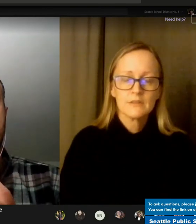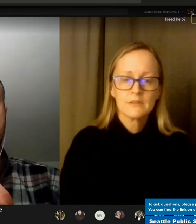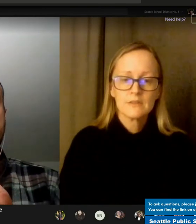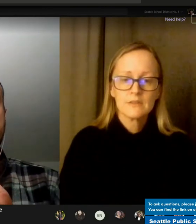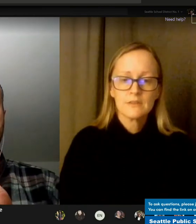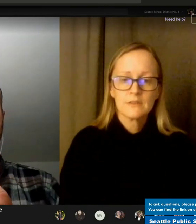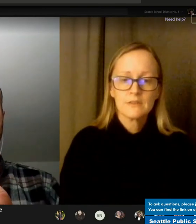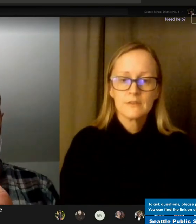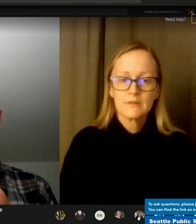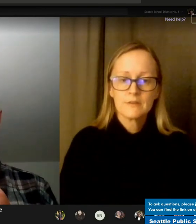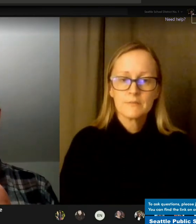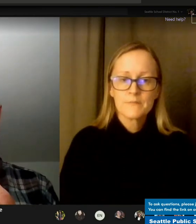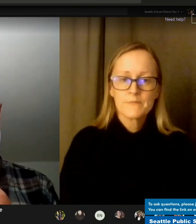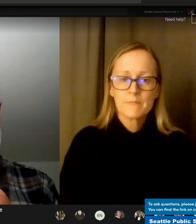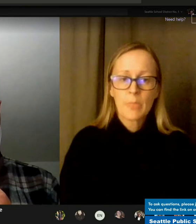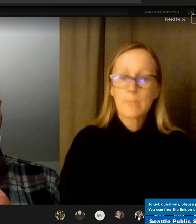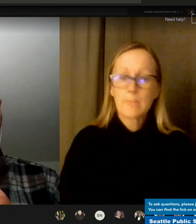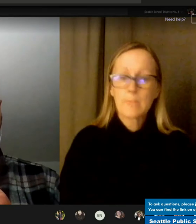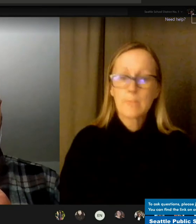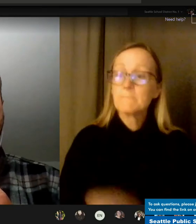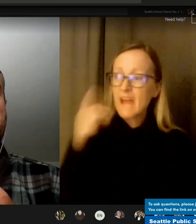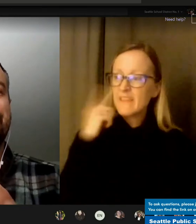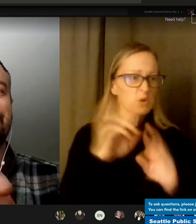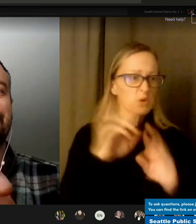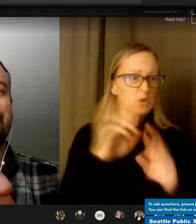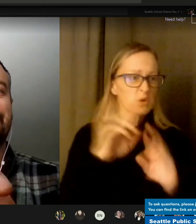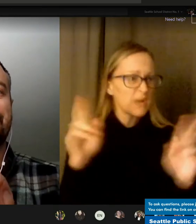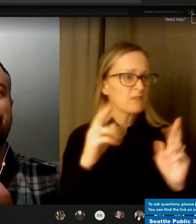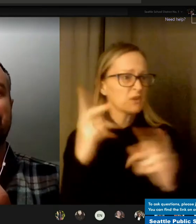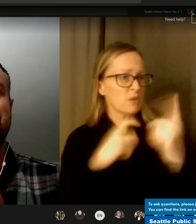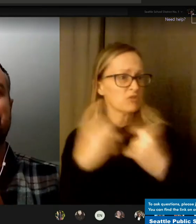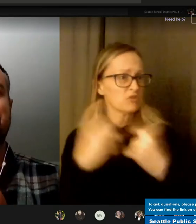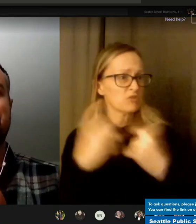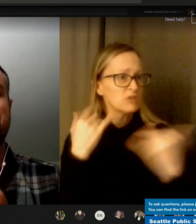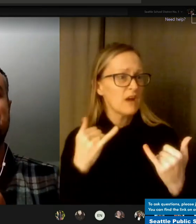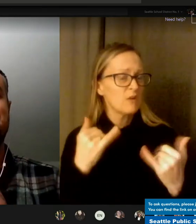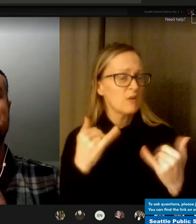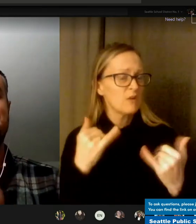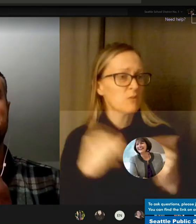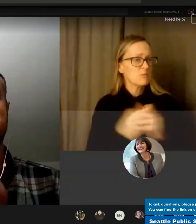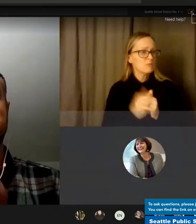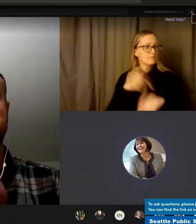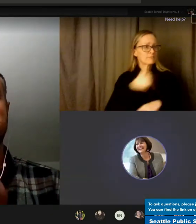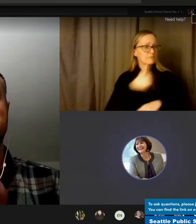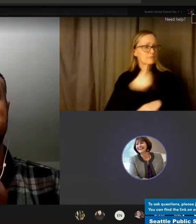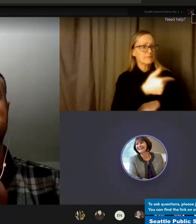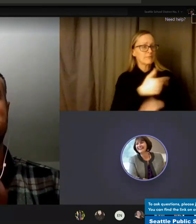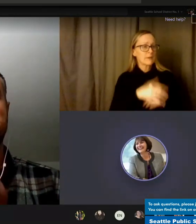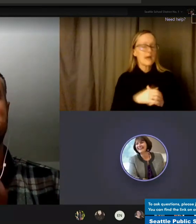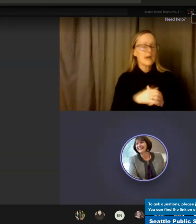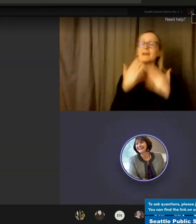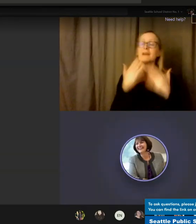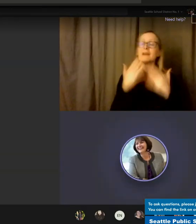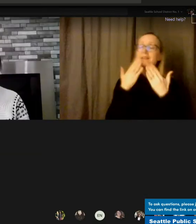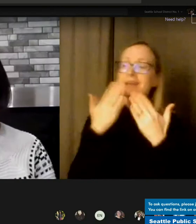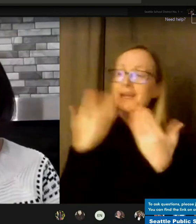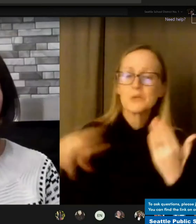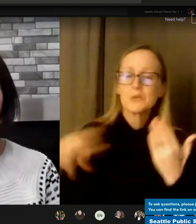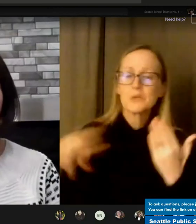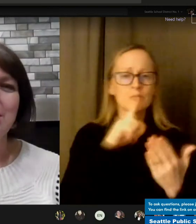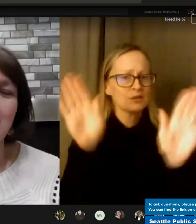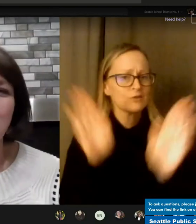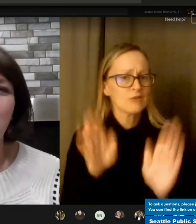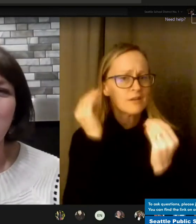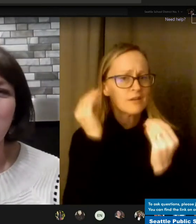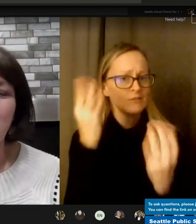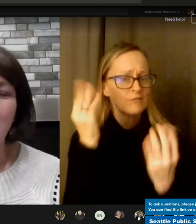I think we're ready for questions now, Superintendent Juneau. All right, great. Thank you all. That was really great information. I